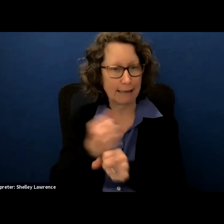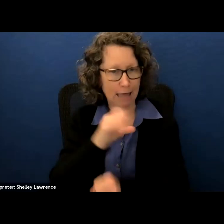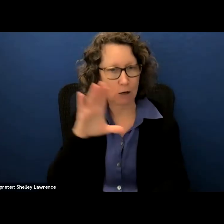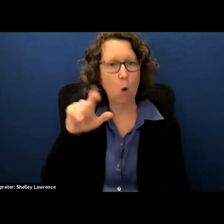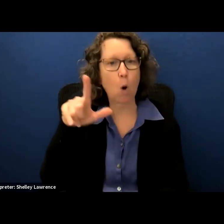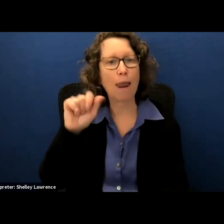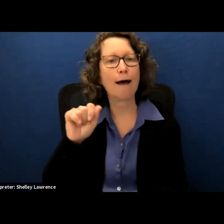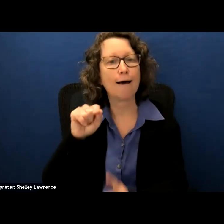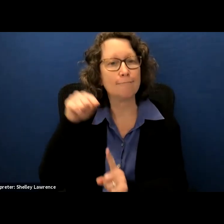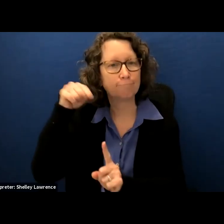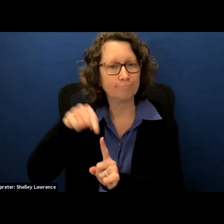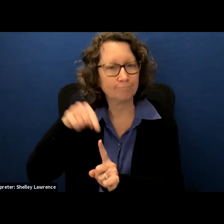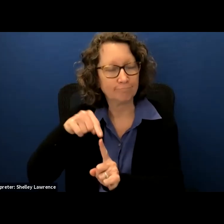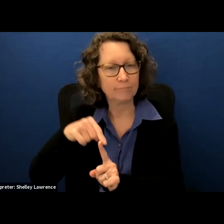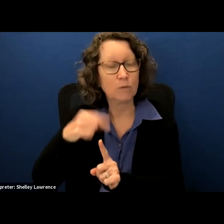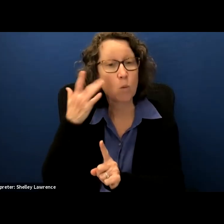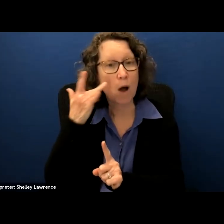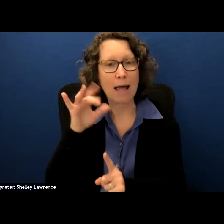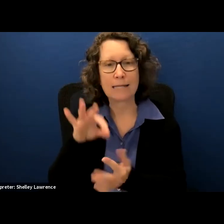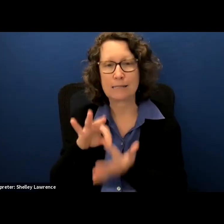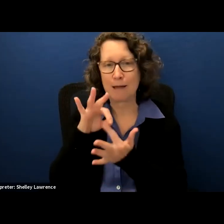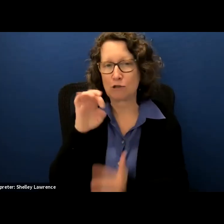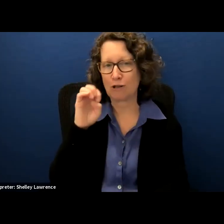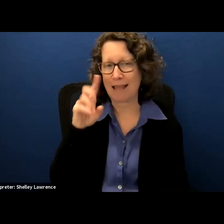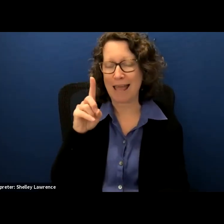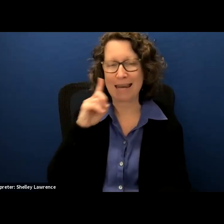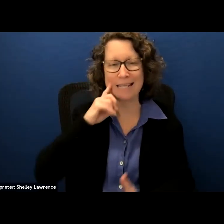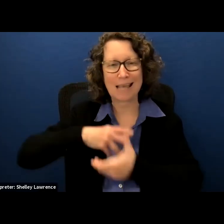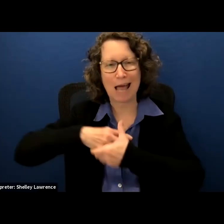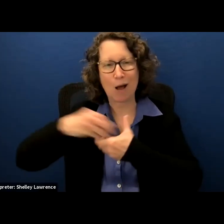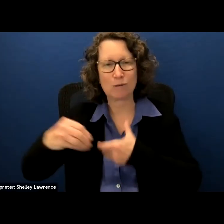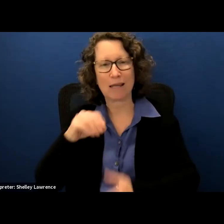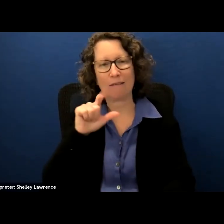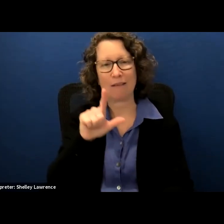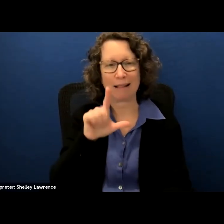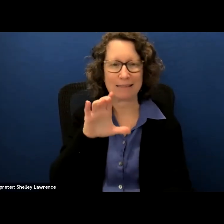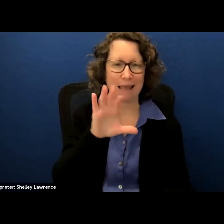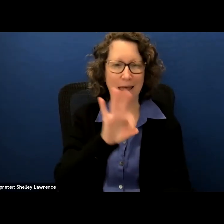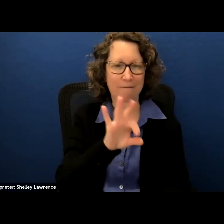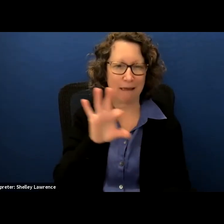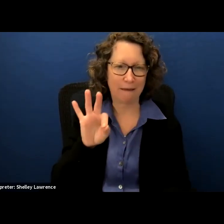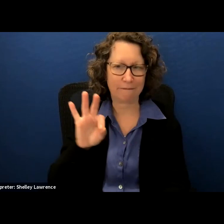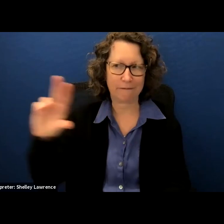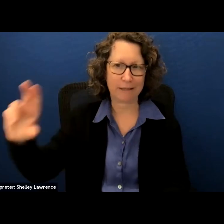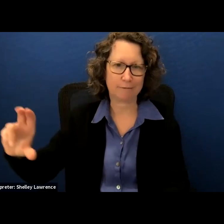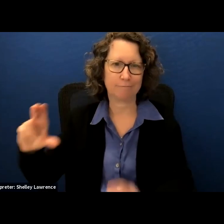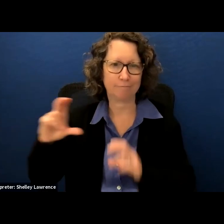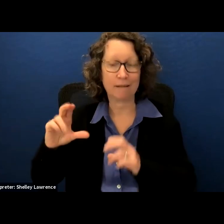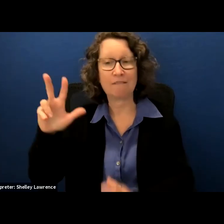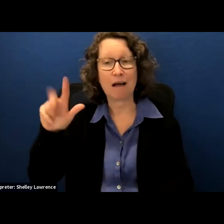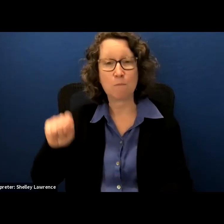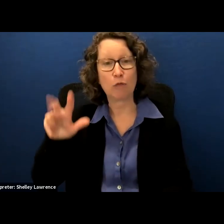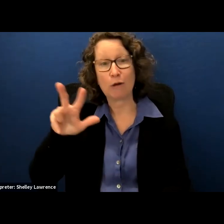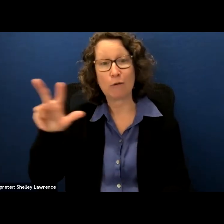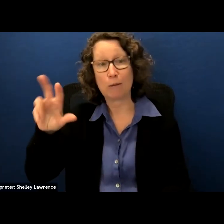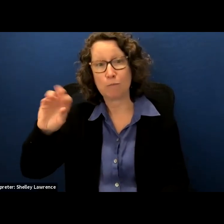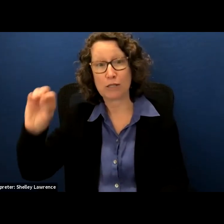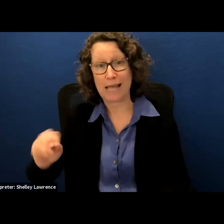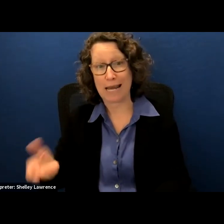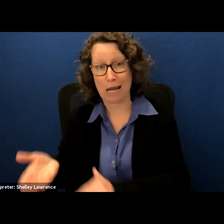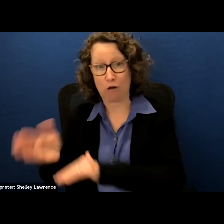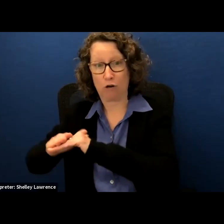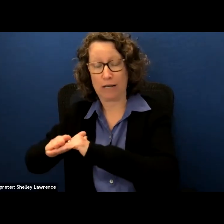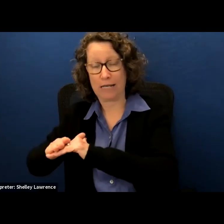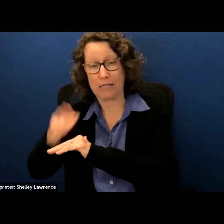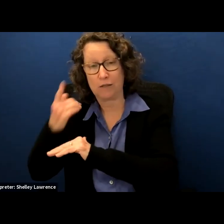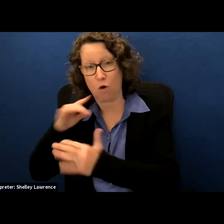COLA. So that's because special education is outside of LCFF. So the 5.33% increase